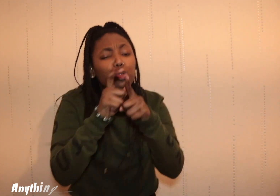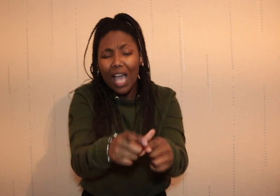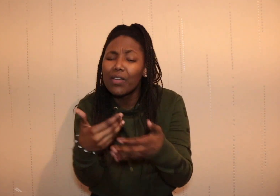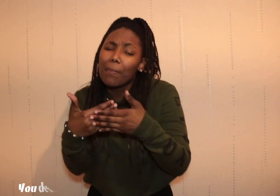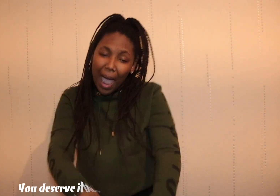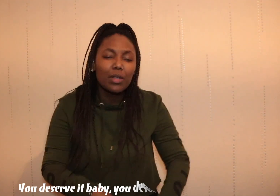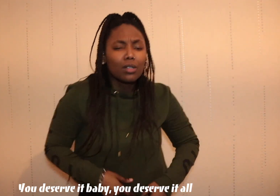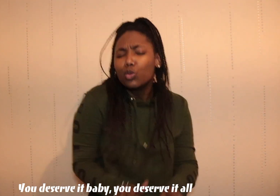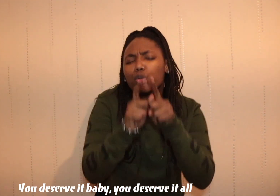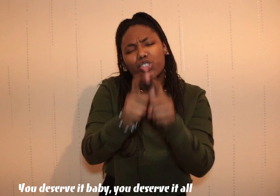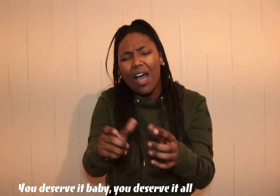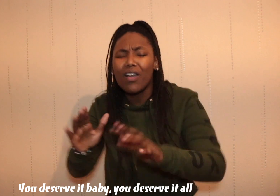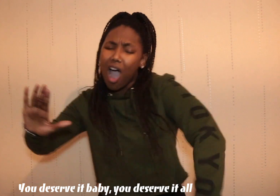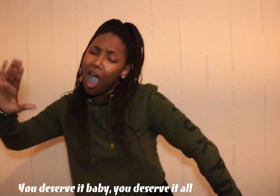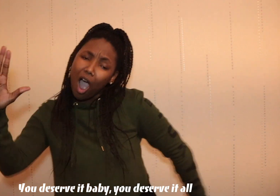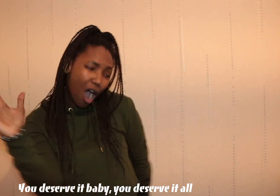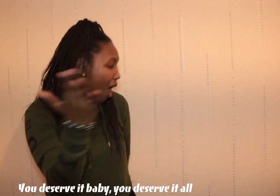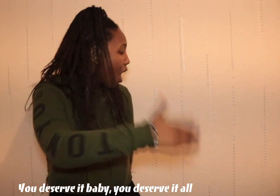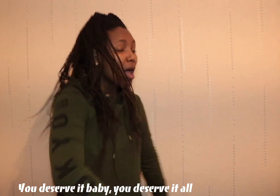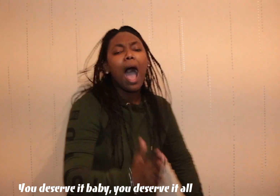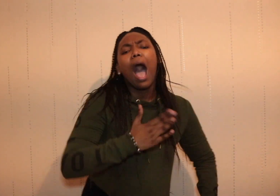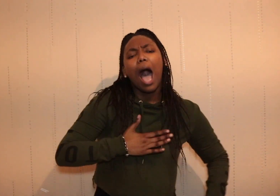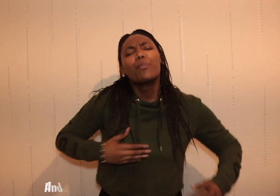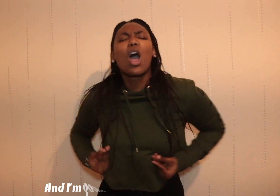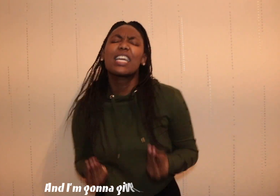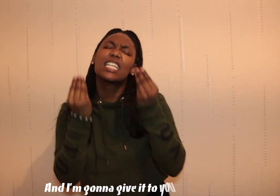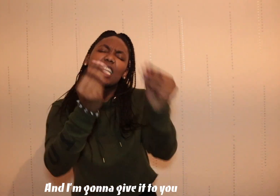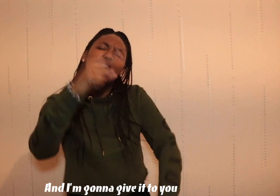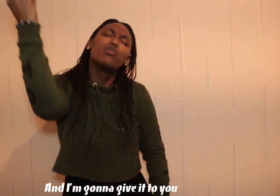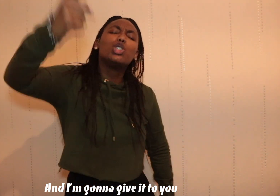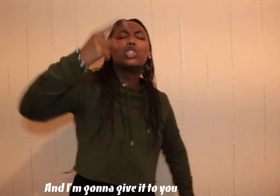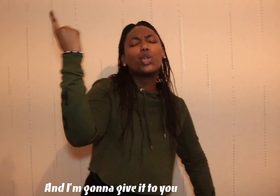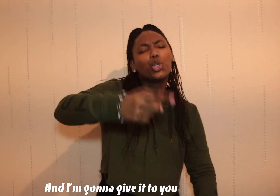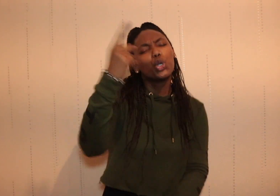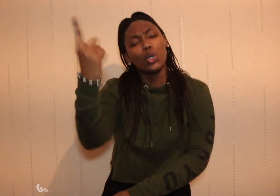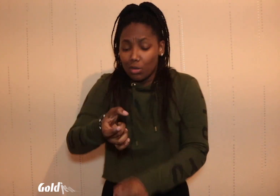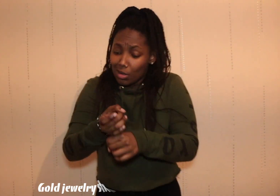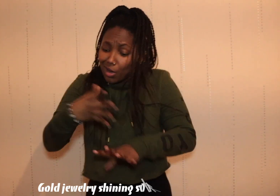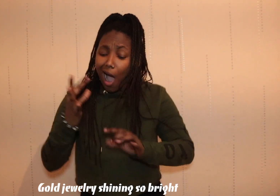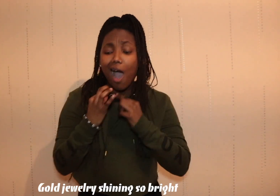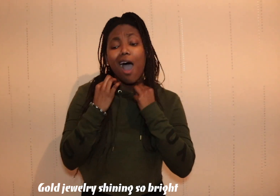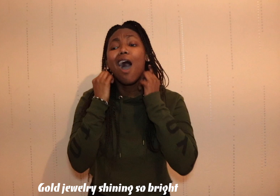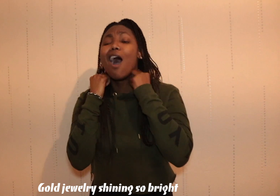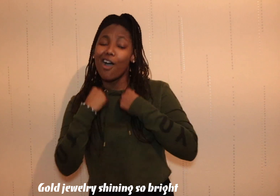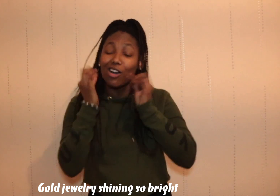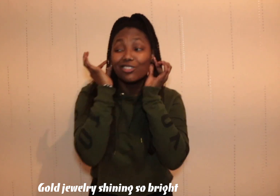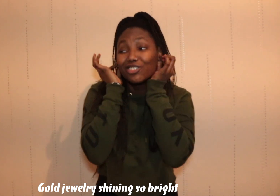deserve it, baby, you deserve it all And I'm gonna give it to you Cool jewelry shining